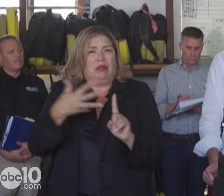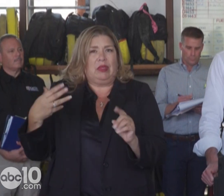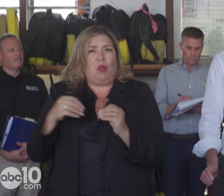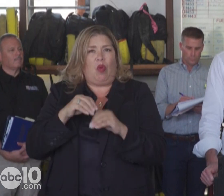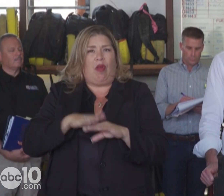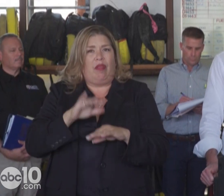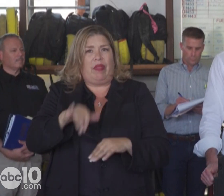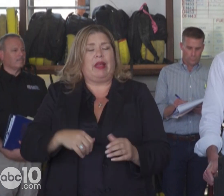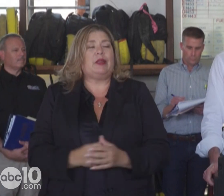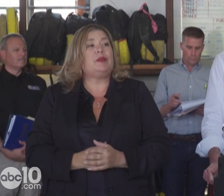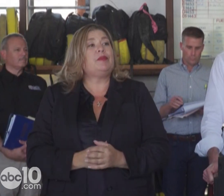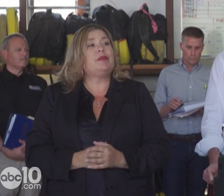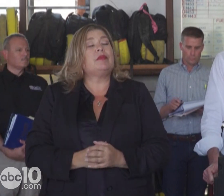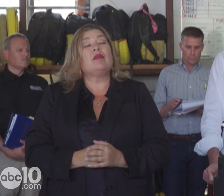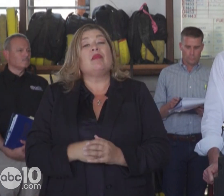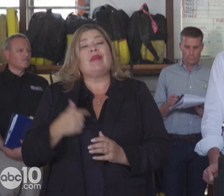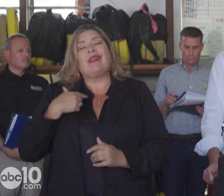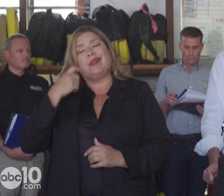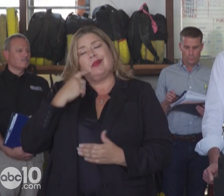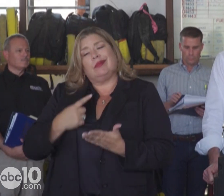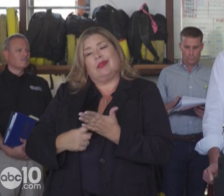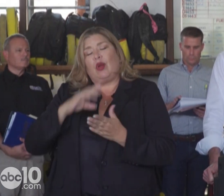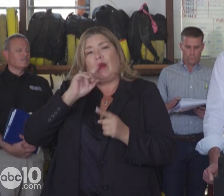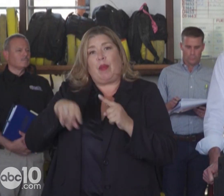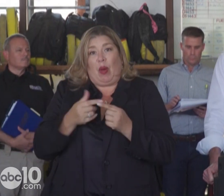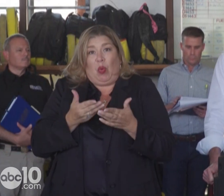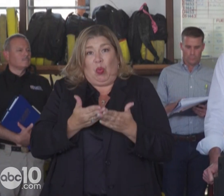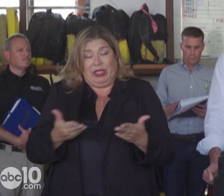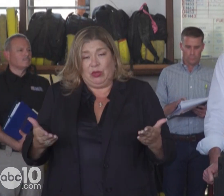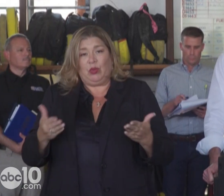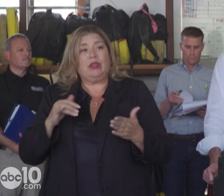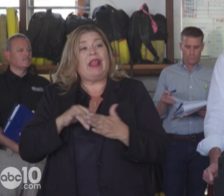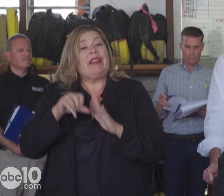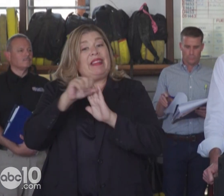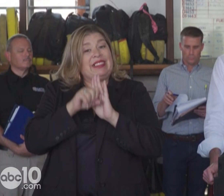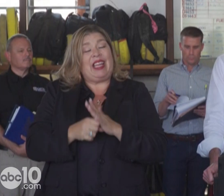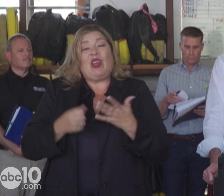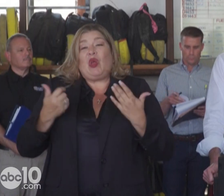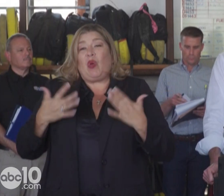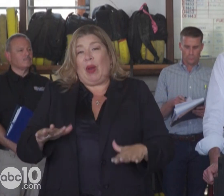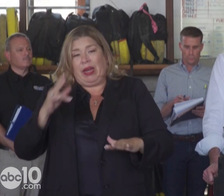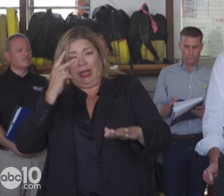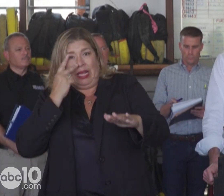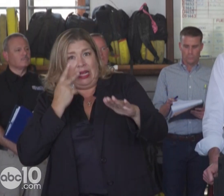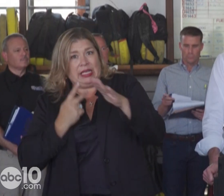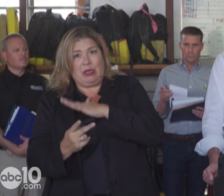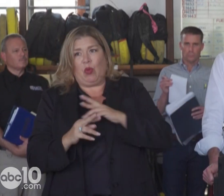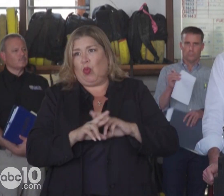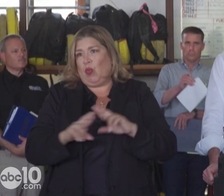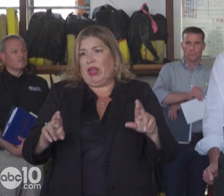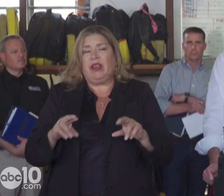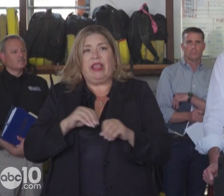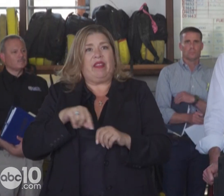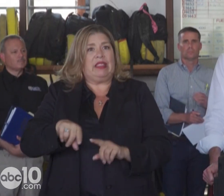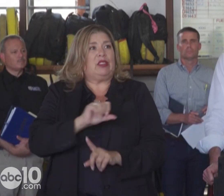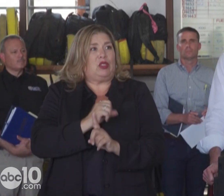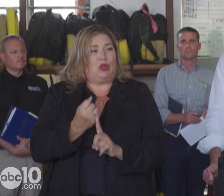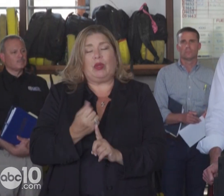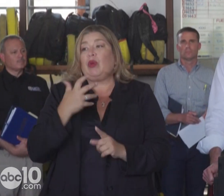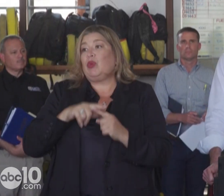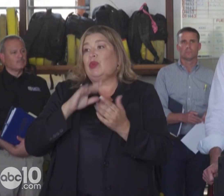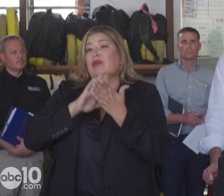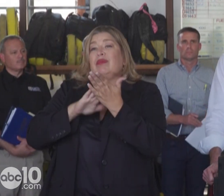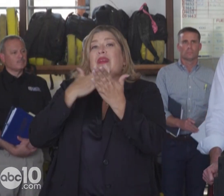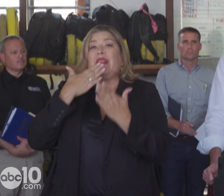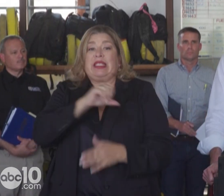issue of resources that the state anticipated in a circumstance like this. I want to compliment